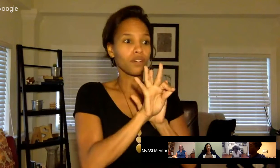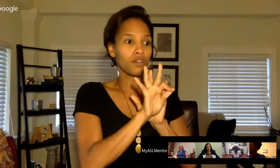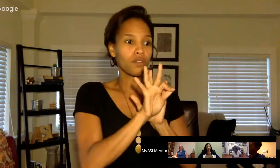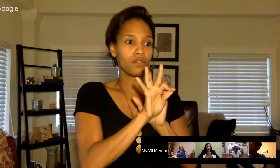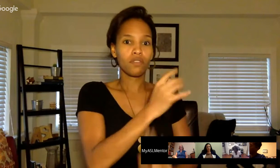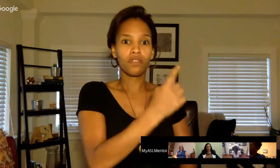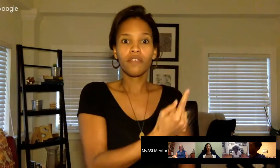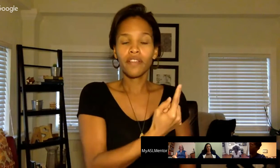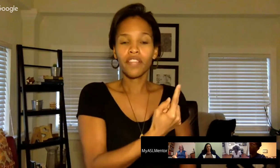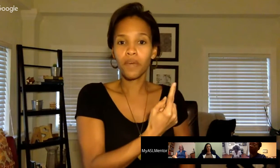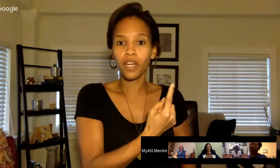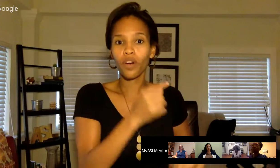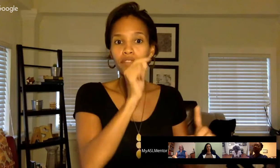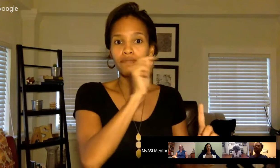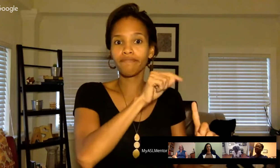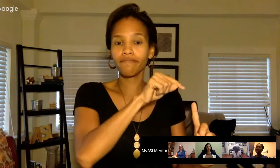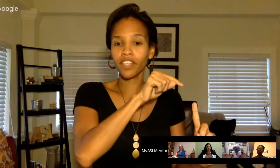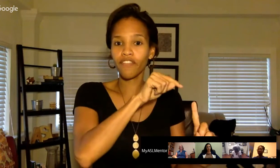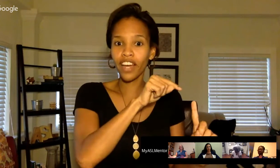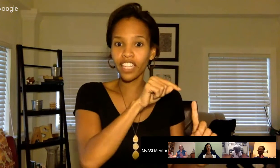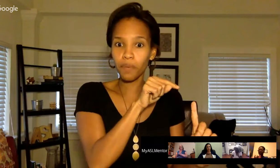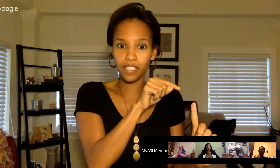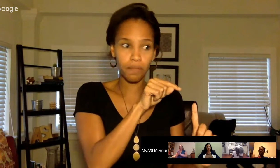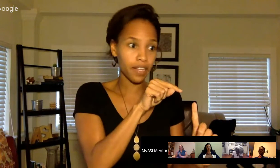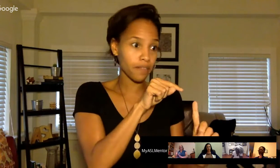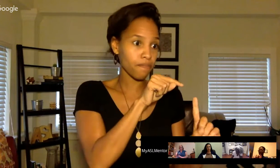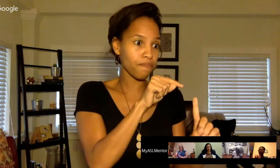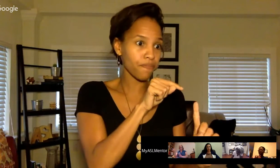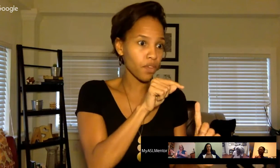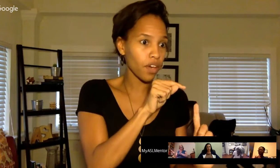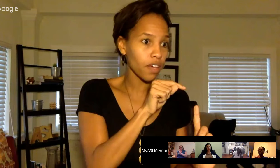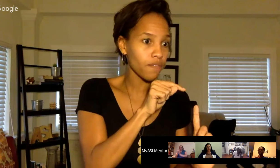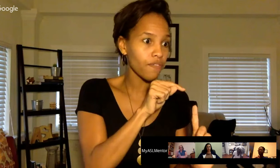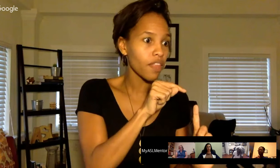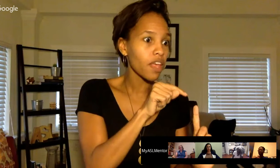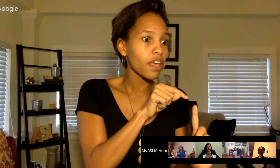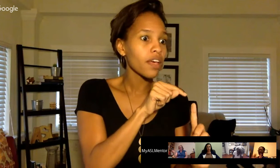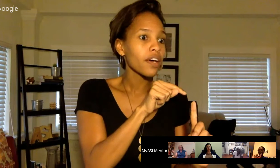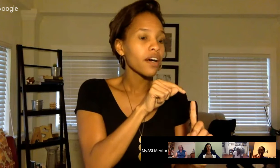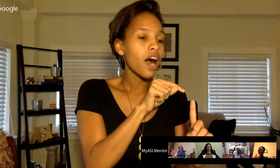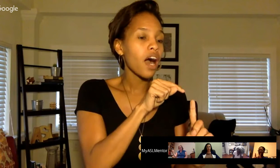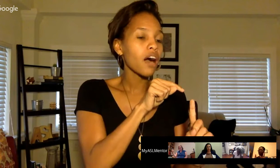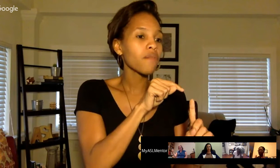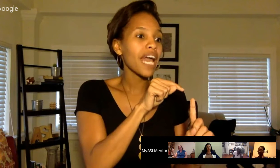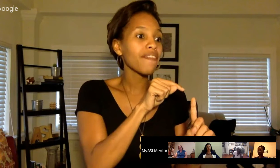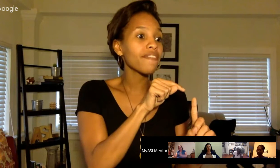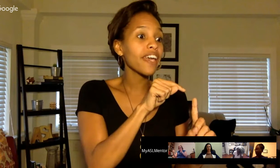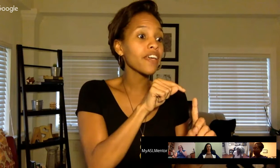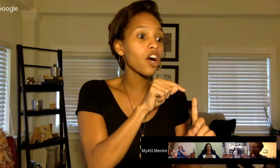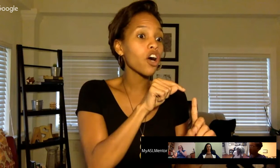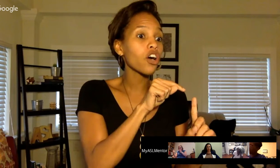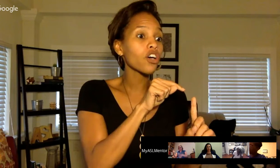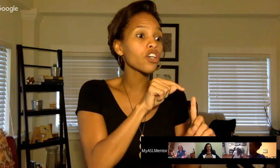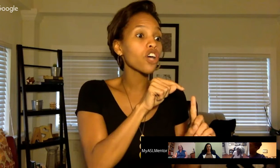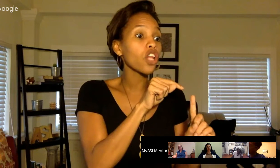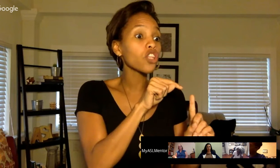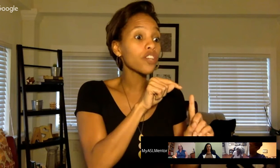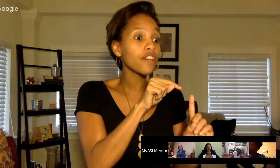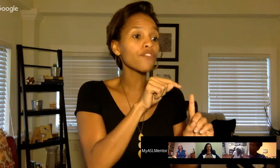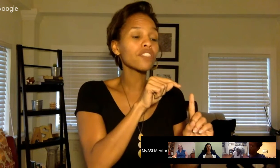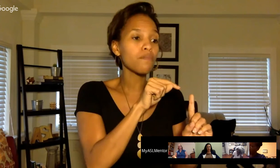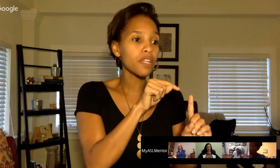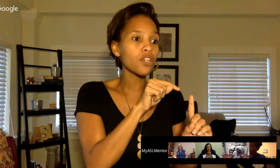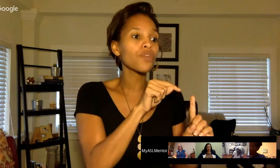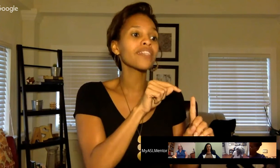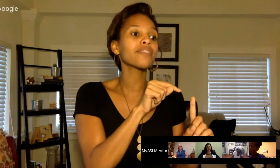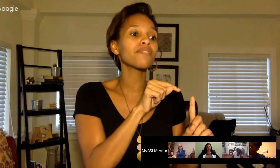they pick one. They finally pick somebody, okay? And they are looking